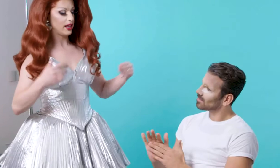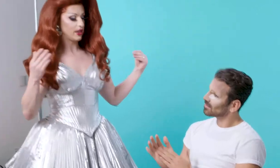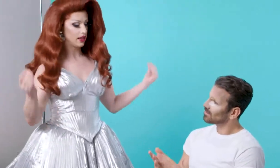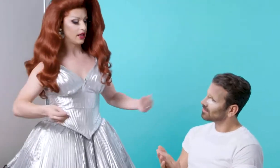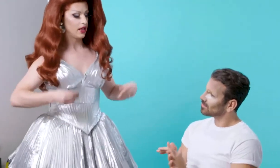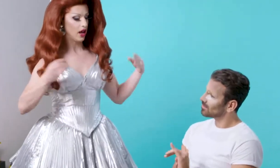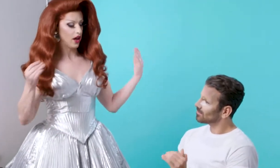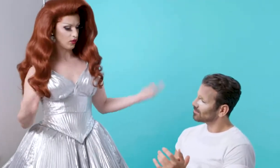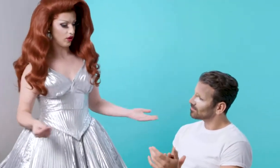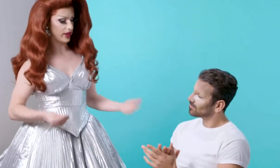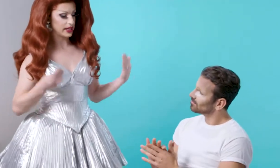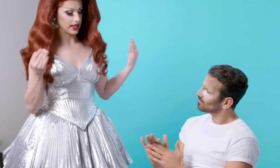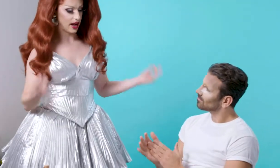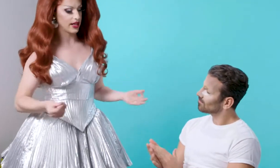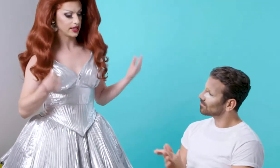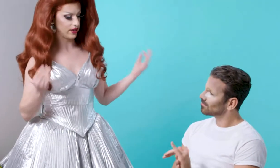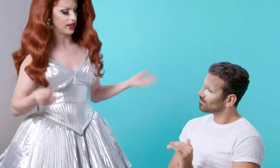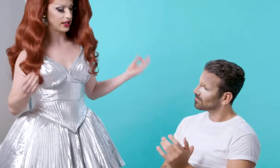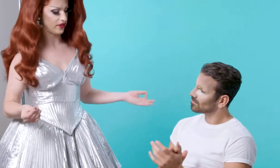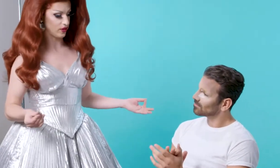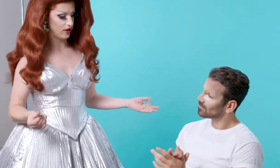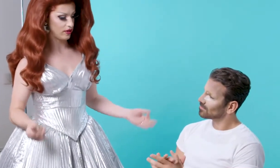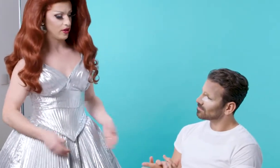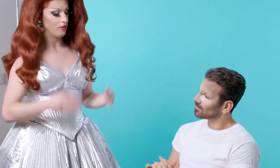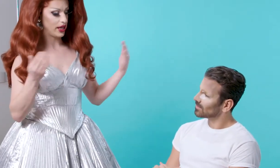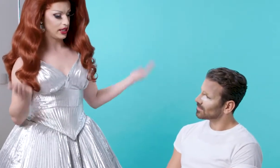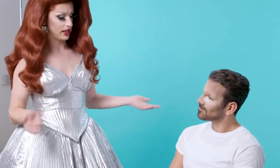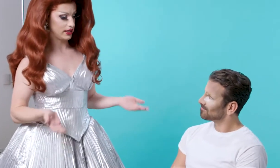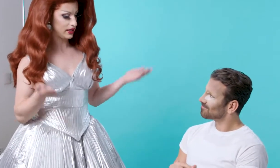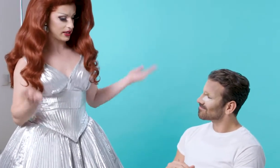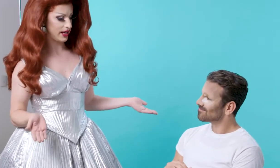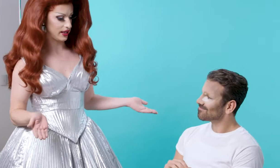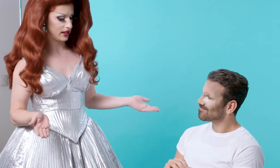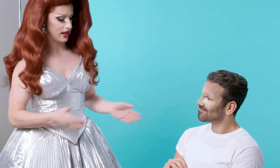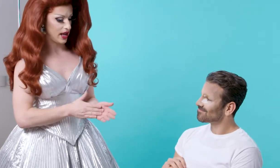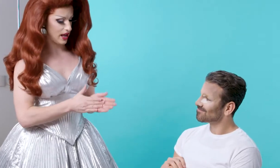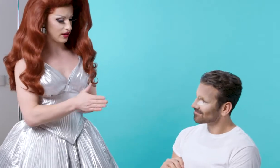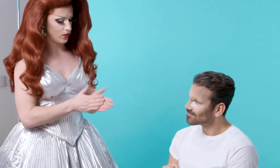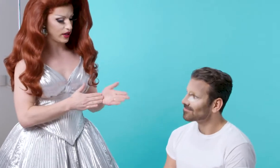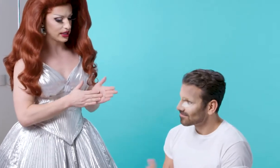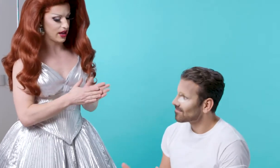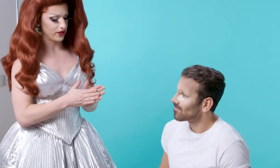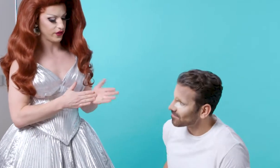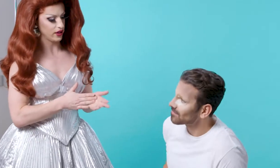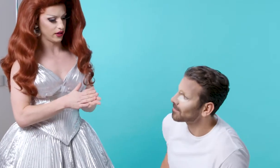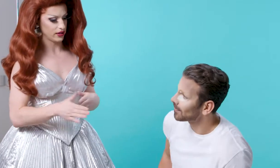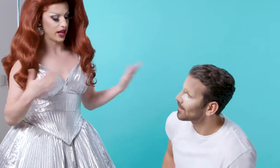playing a role that is not necessarily a deaf role, but he is signing. And what does that feel like